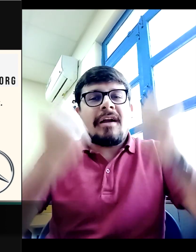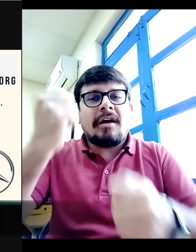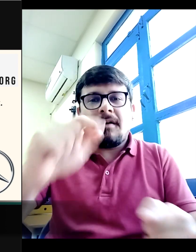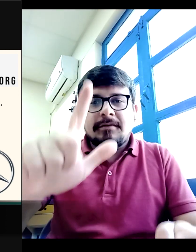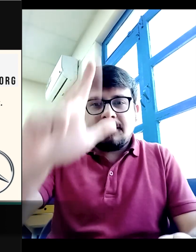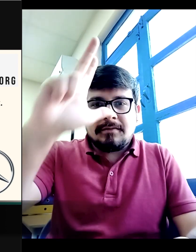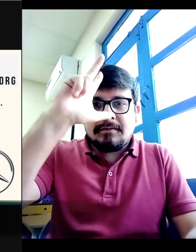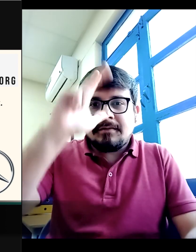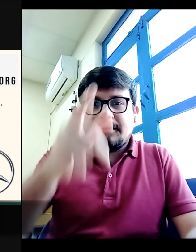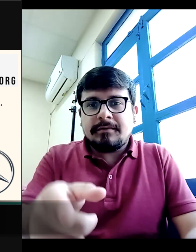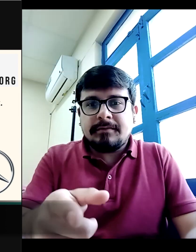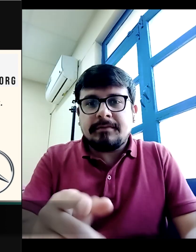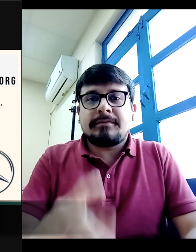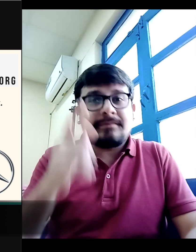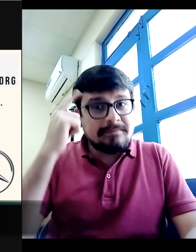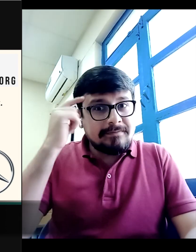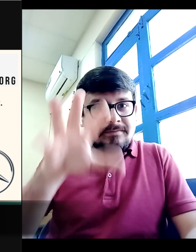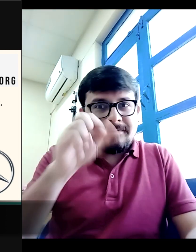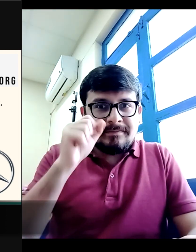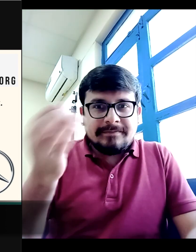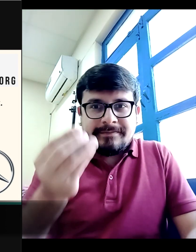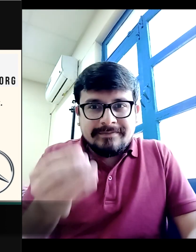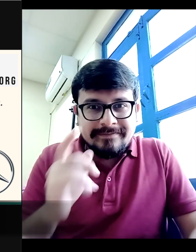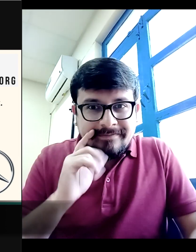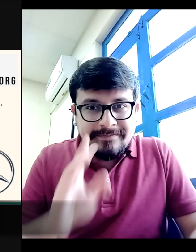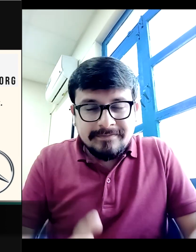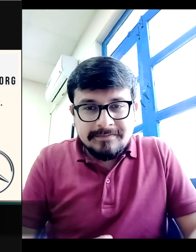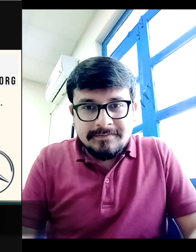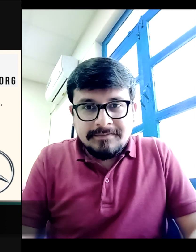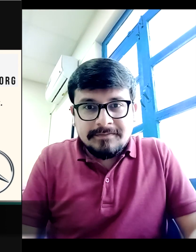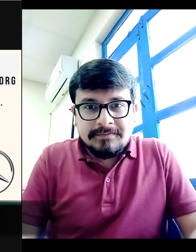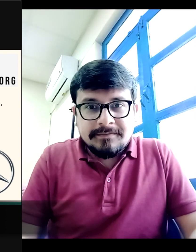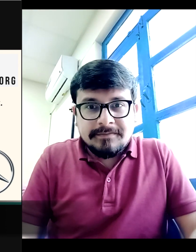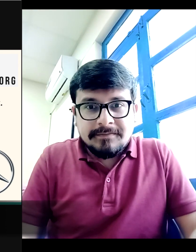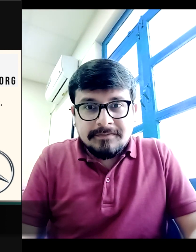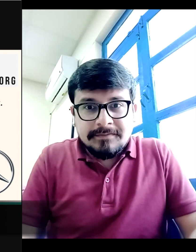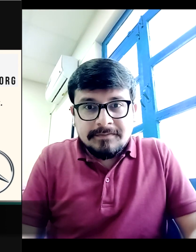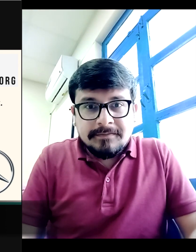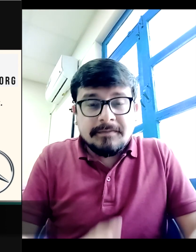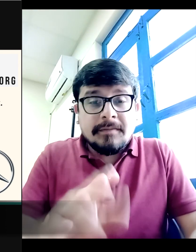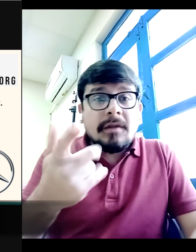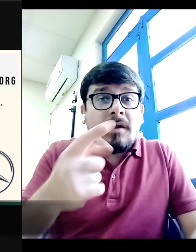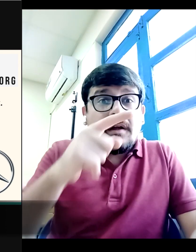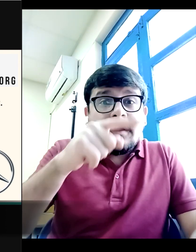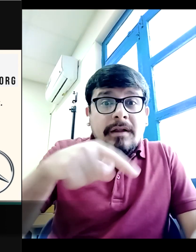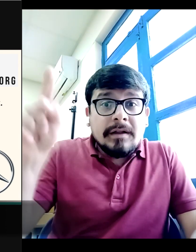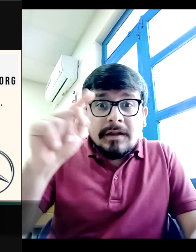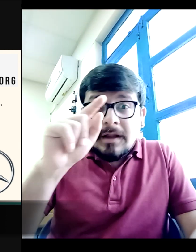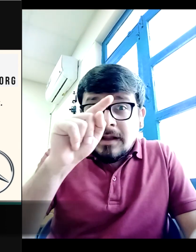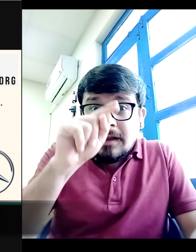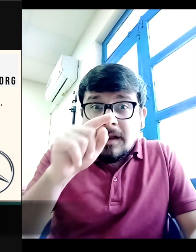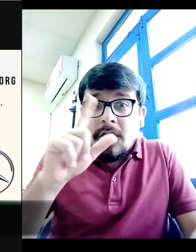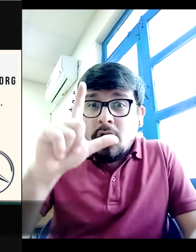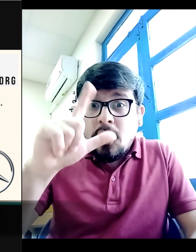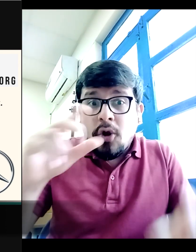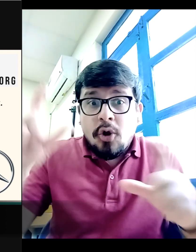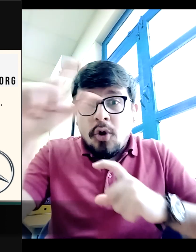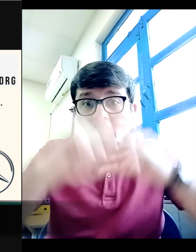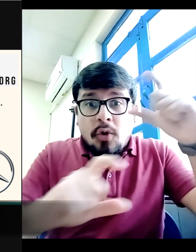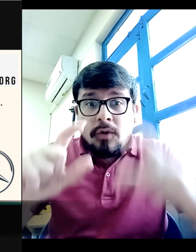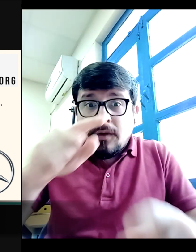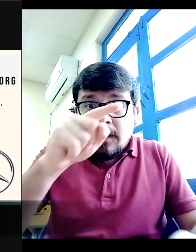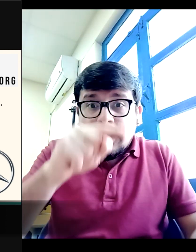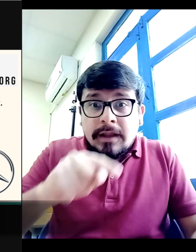When you see a logo of Nike, as you can see here with a tick mark, you instantly know that this